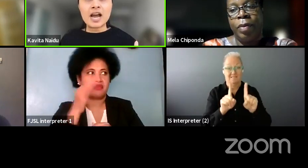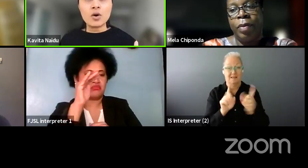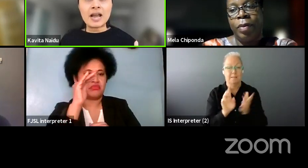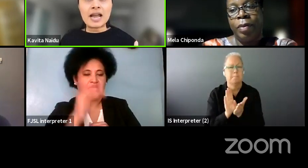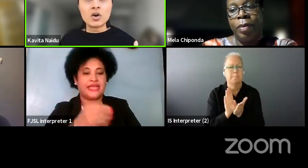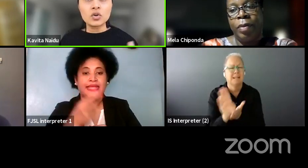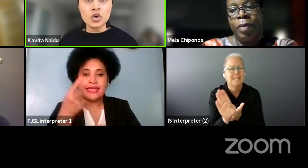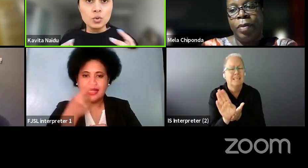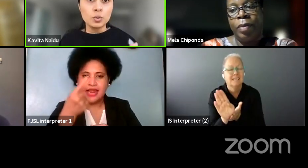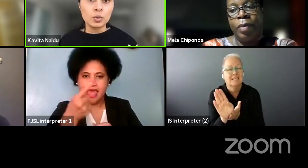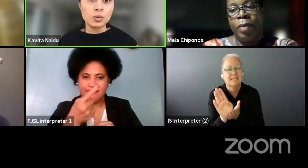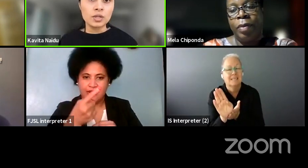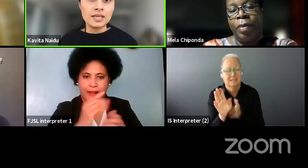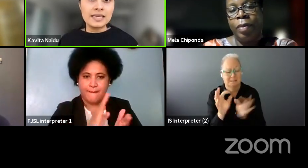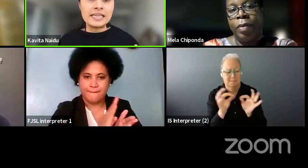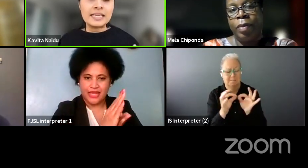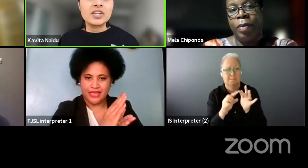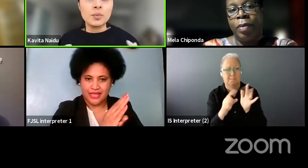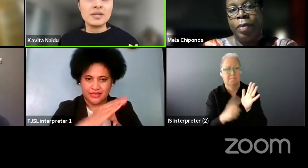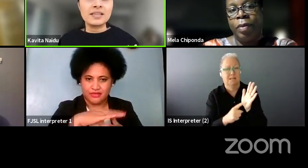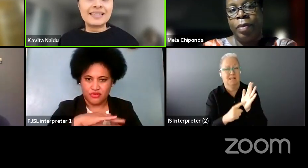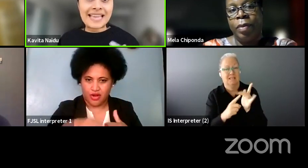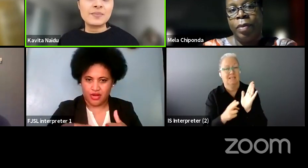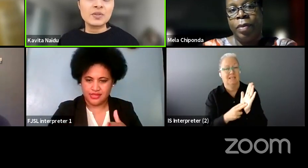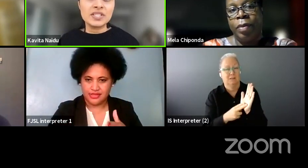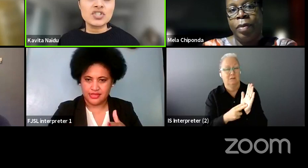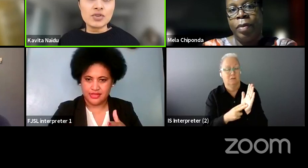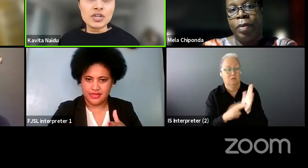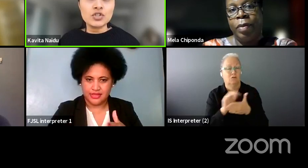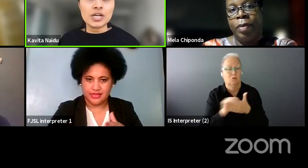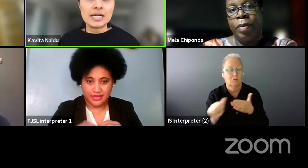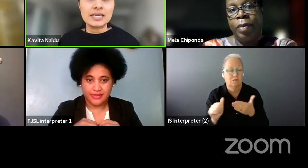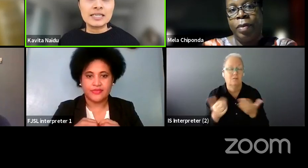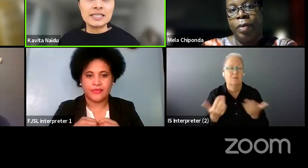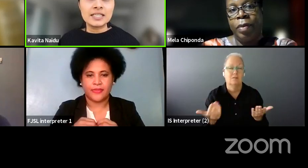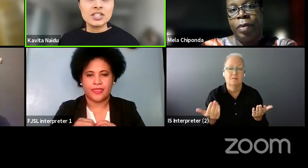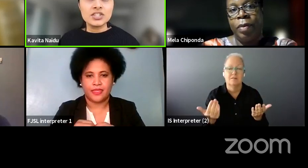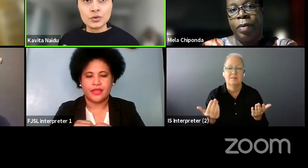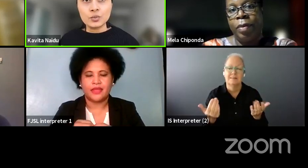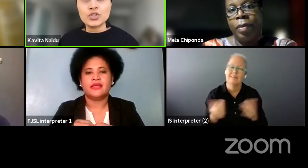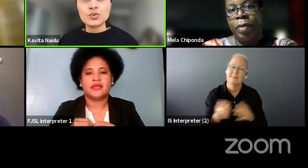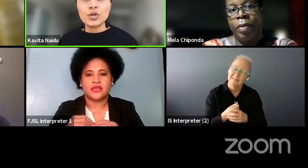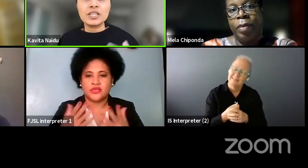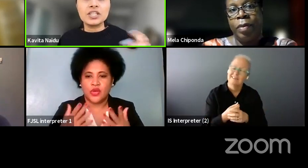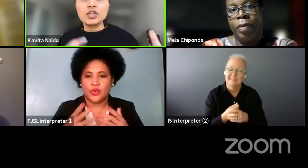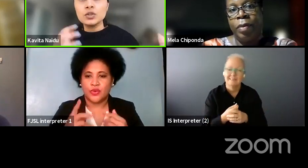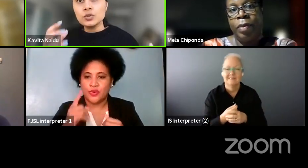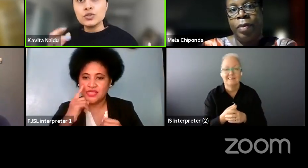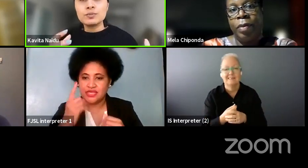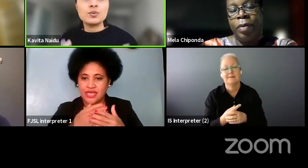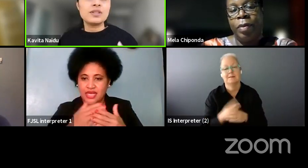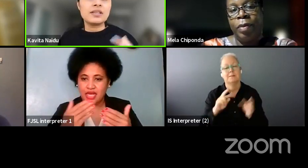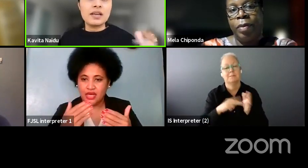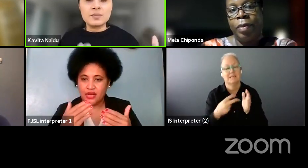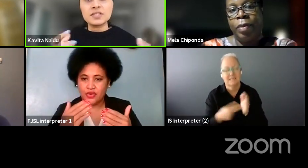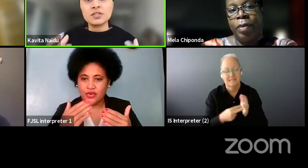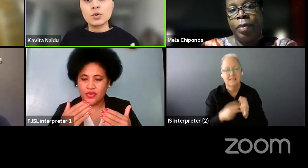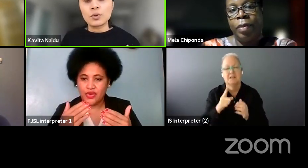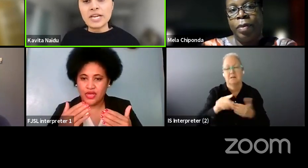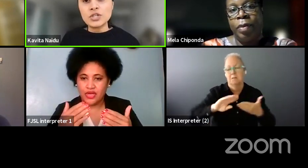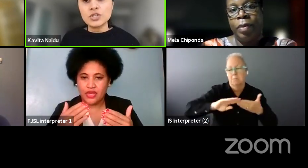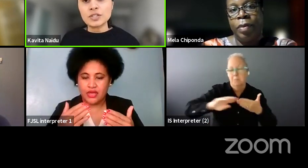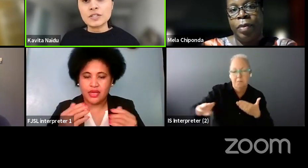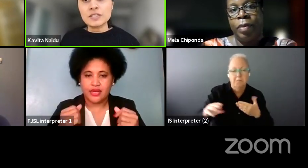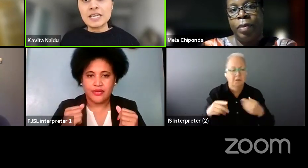shows how our global economic capitalist structure, you know, which is working in collusion between the governments